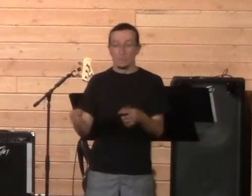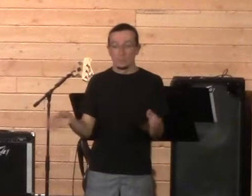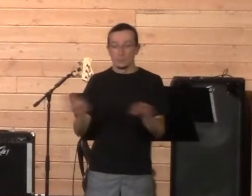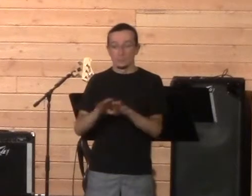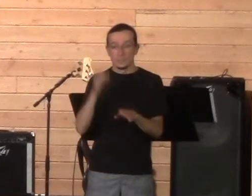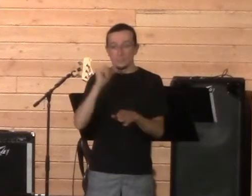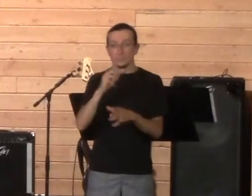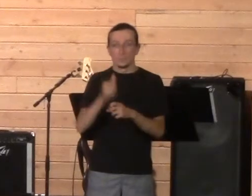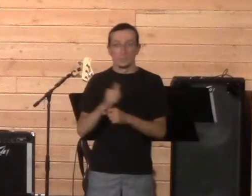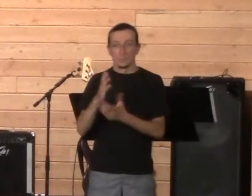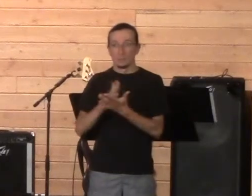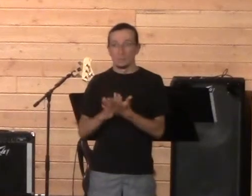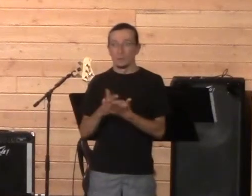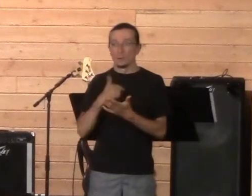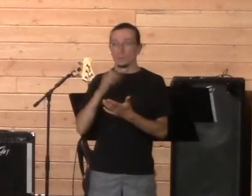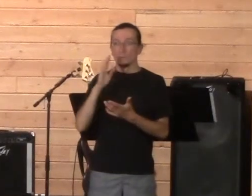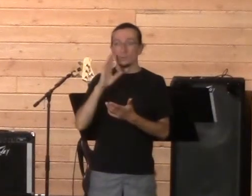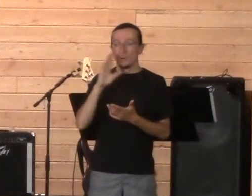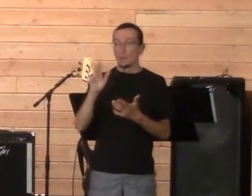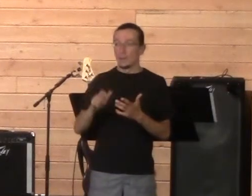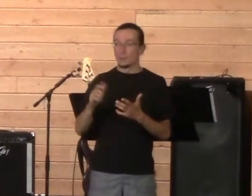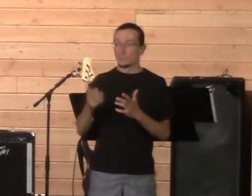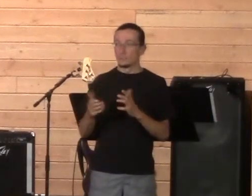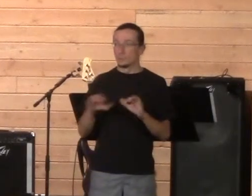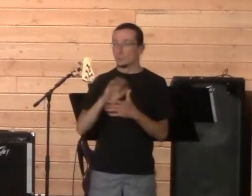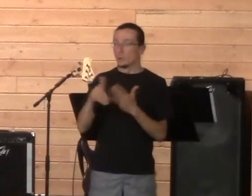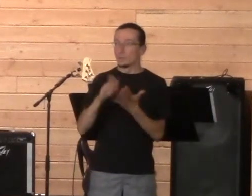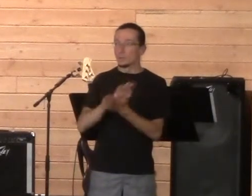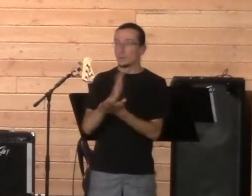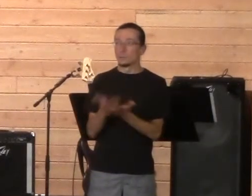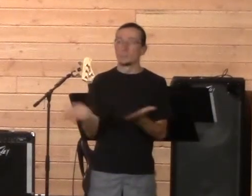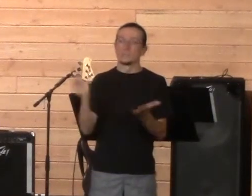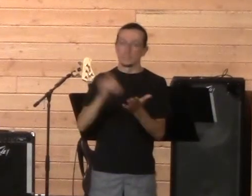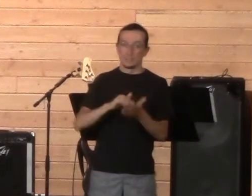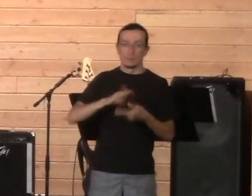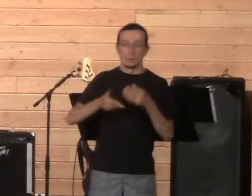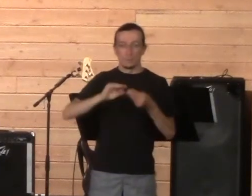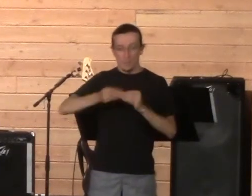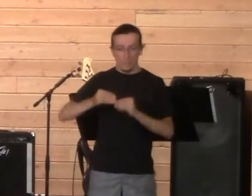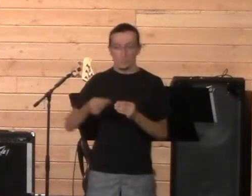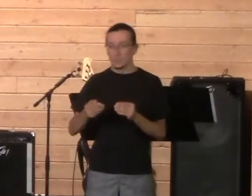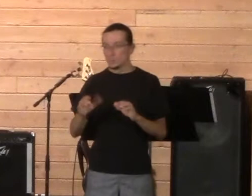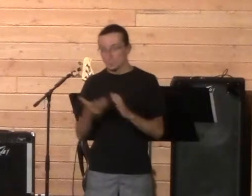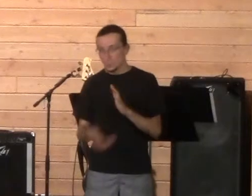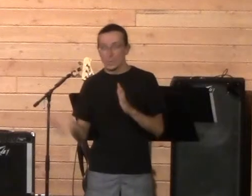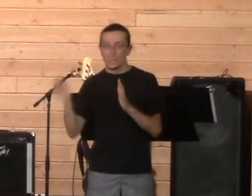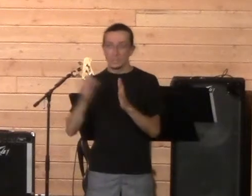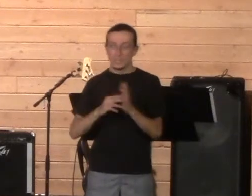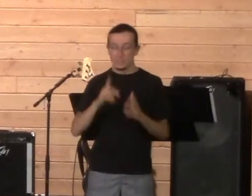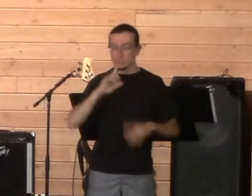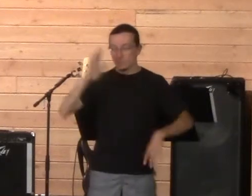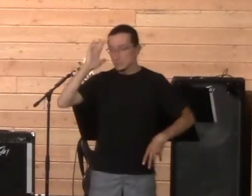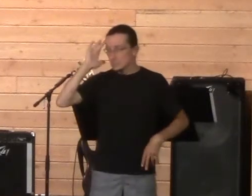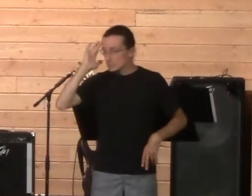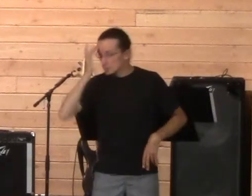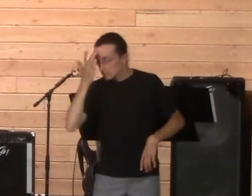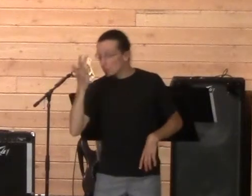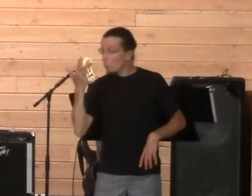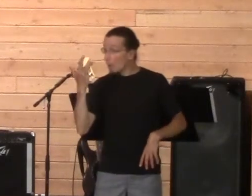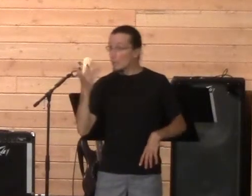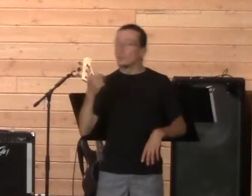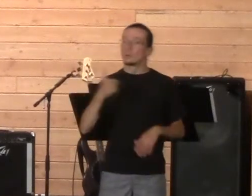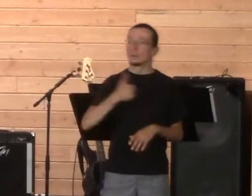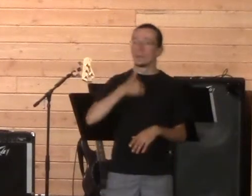in. And we'll have to redo all the documents and redo all the numbers. And it was a big pain because I